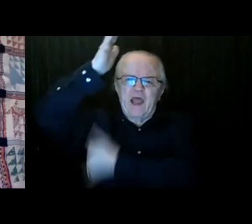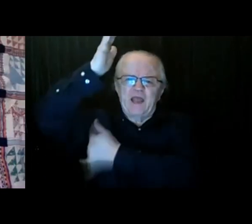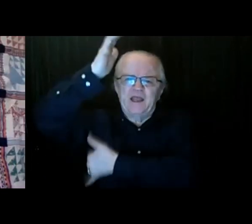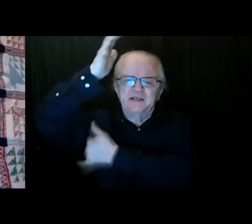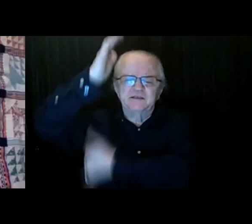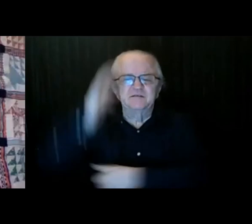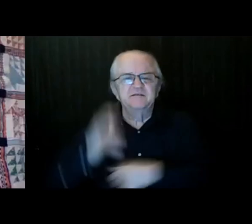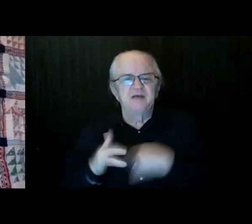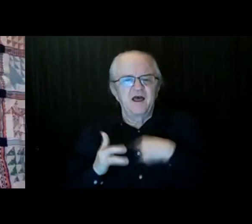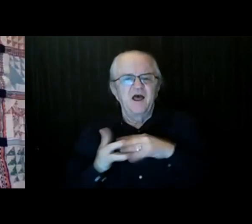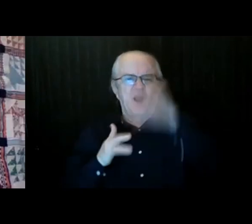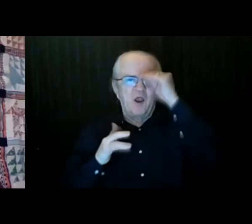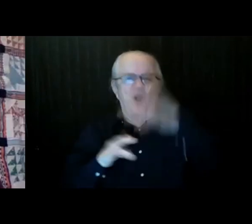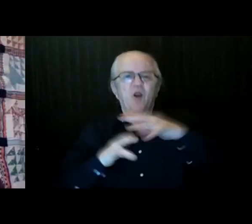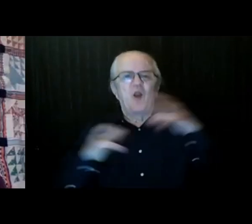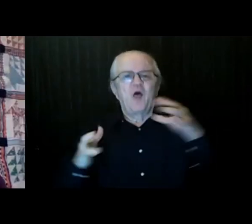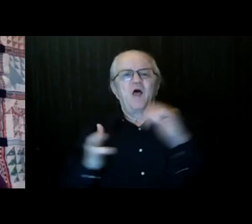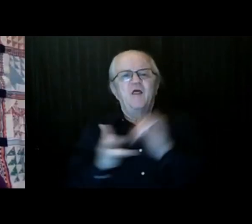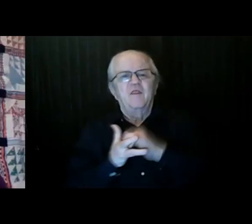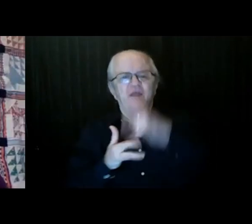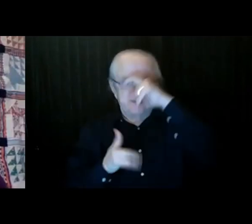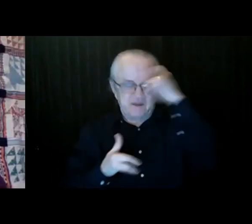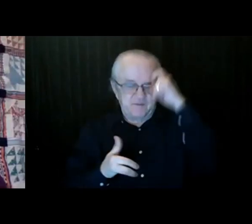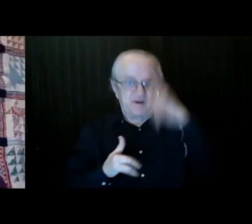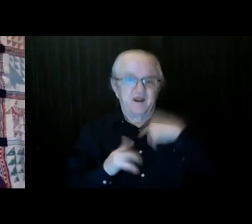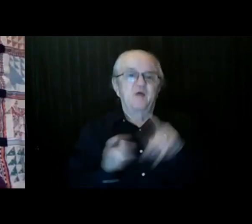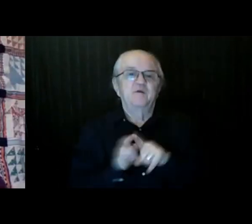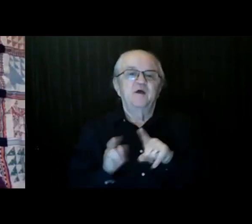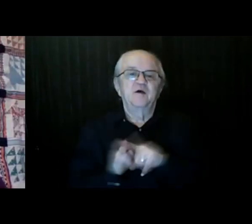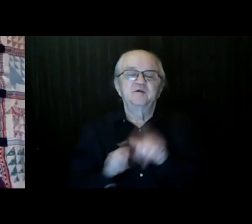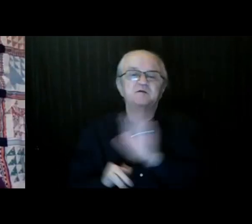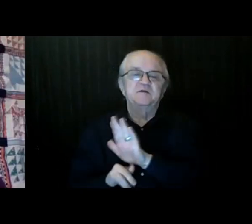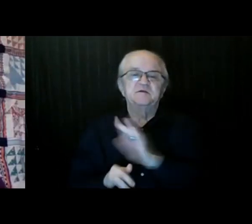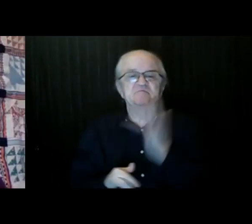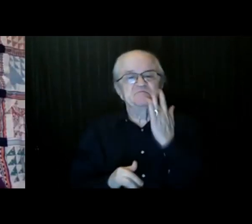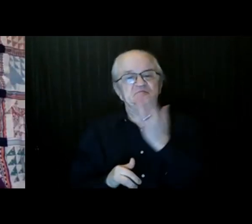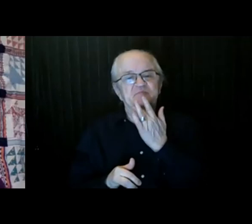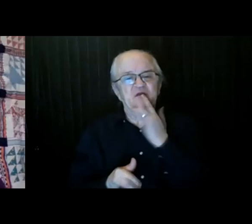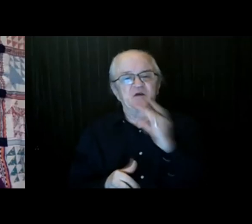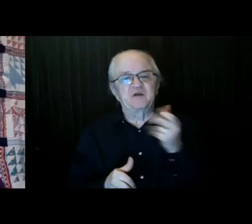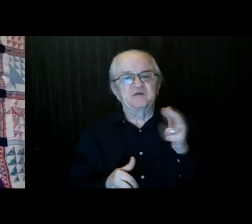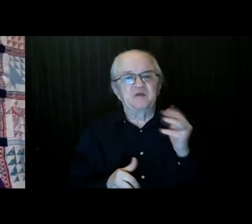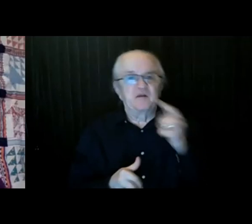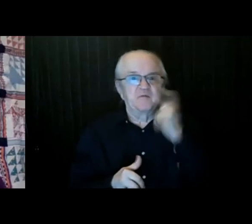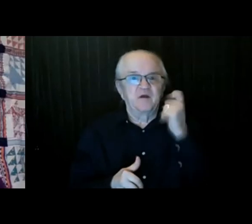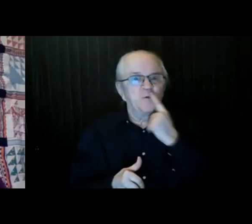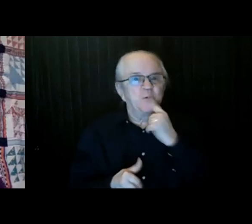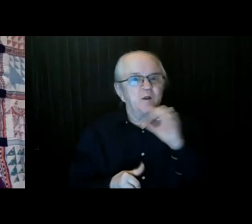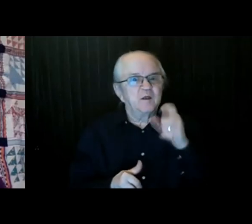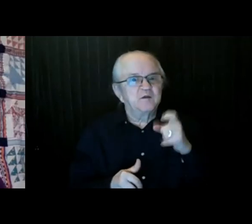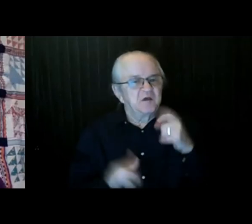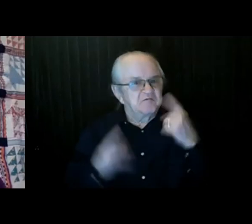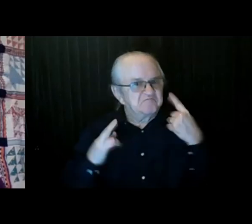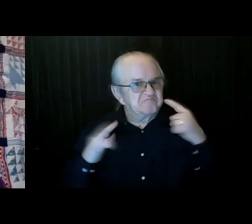I did learn a lot that summer. I also was Pepe's lucky charm, as he called me, because the Red Sox were doing incredibly well. It was the summer